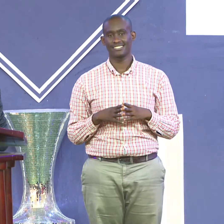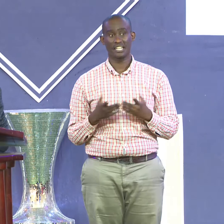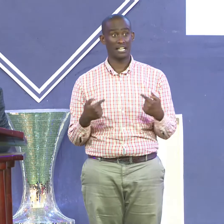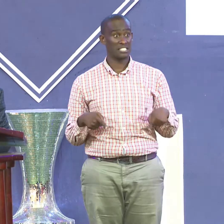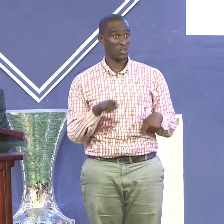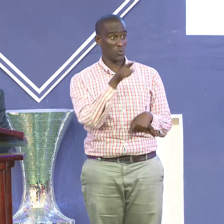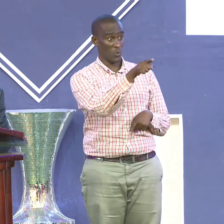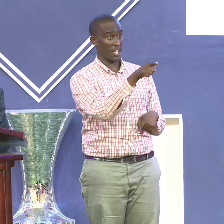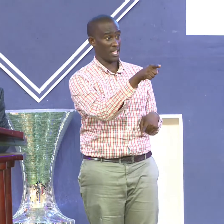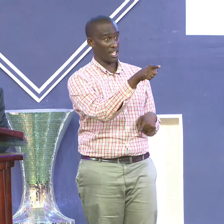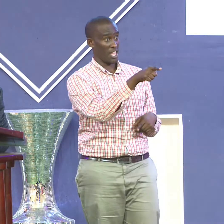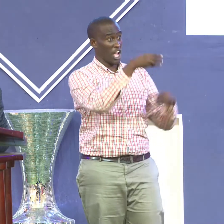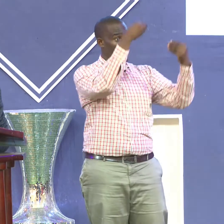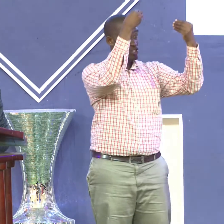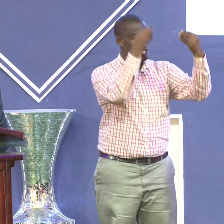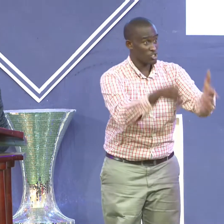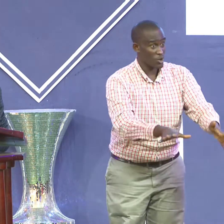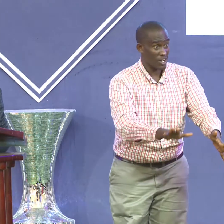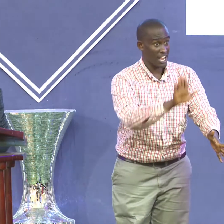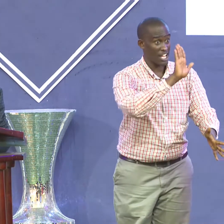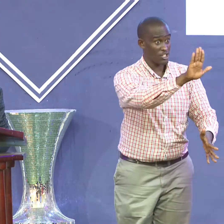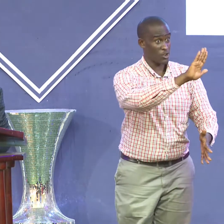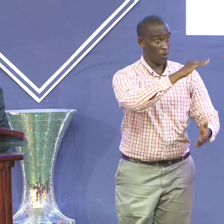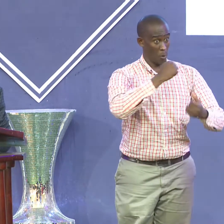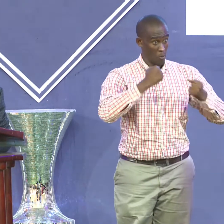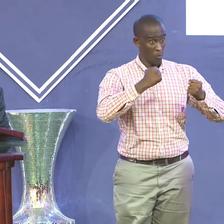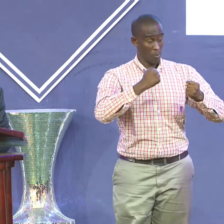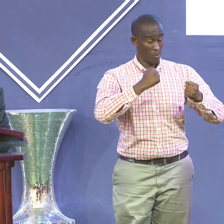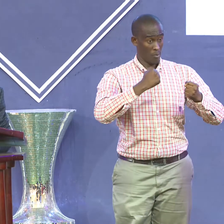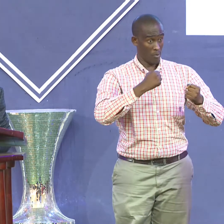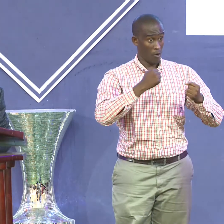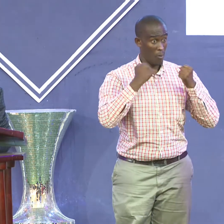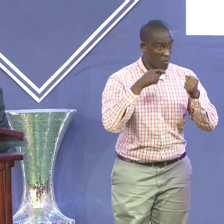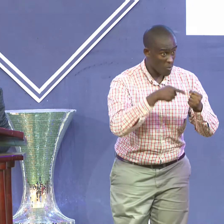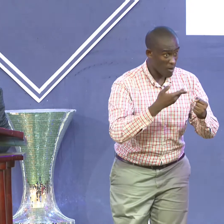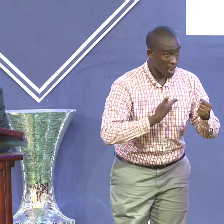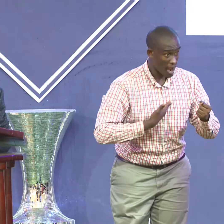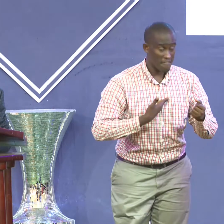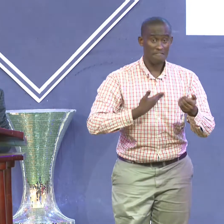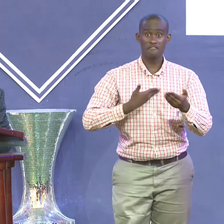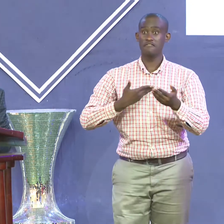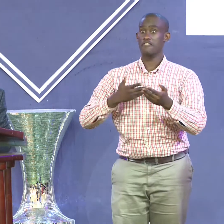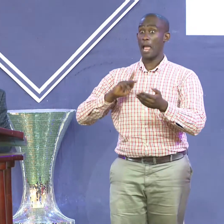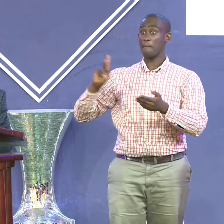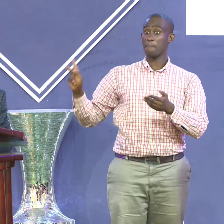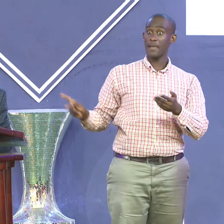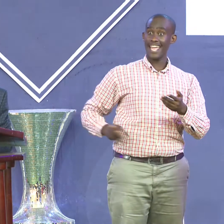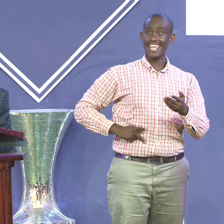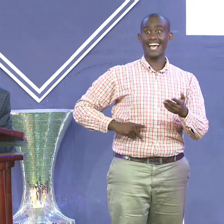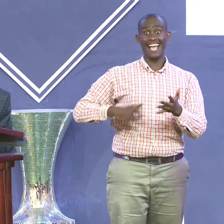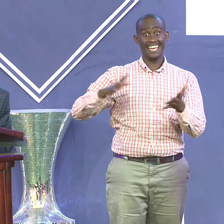35. Temusulanga bugumu bwammwe obuliko empeera ennene. Satu mukaga. Kubanga